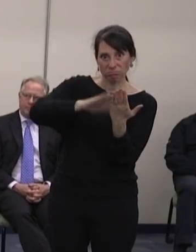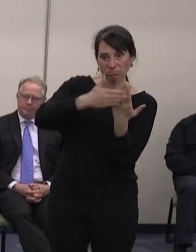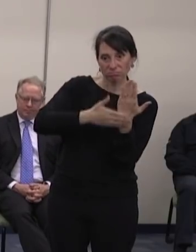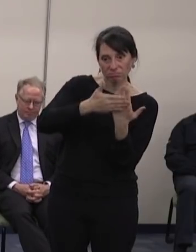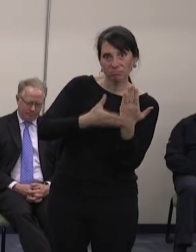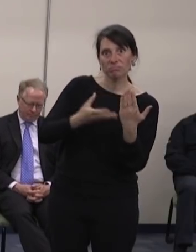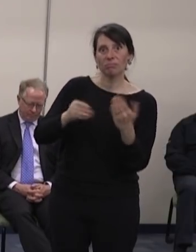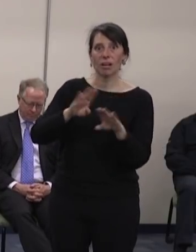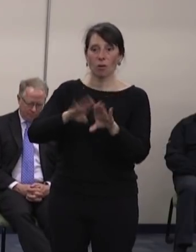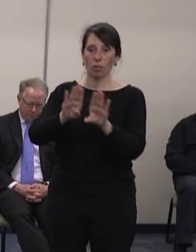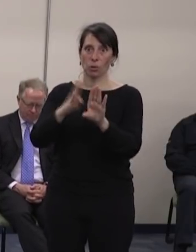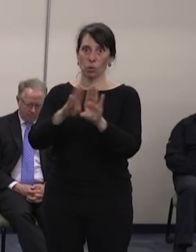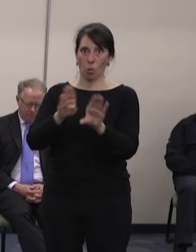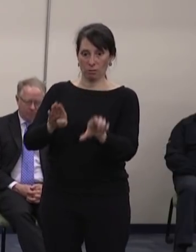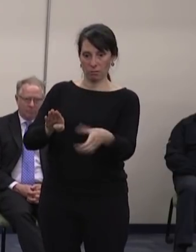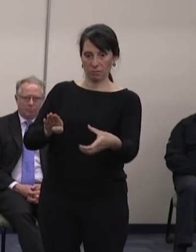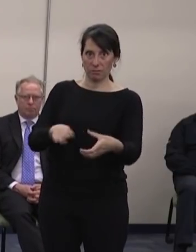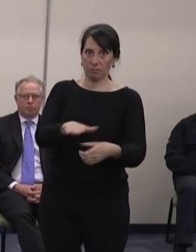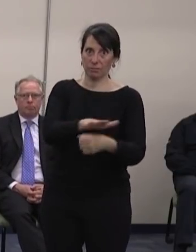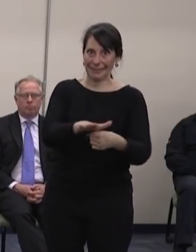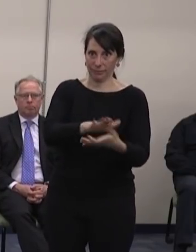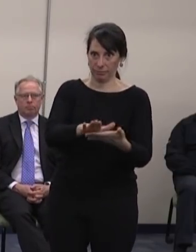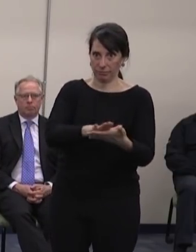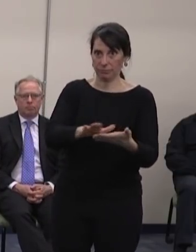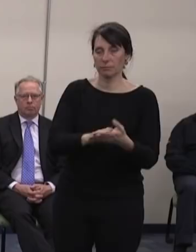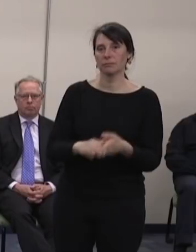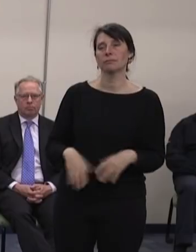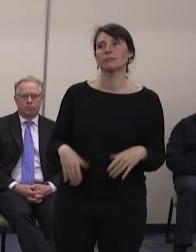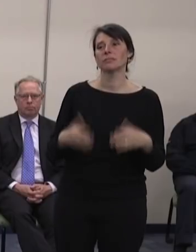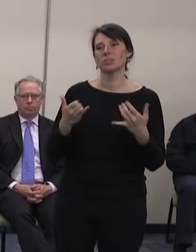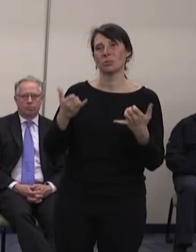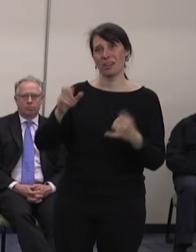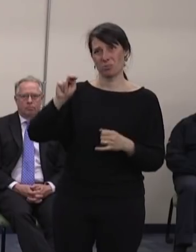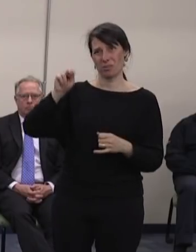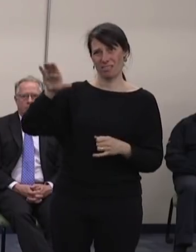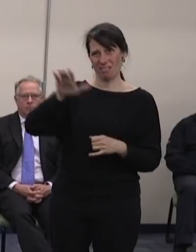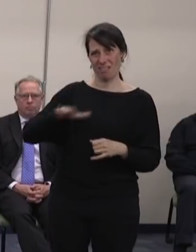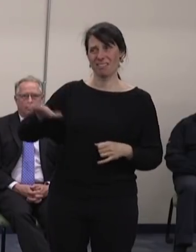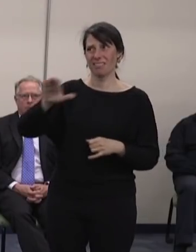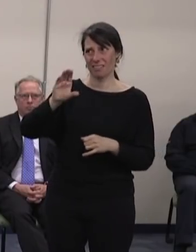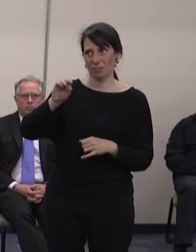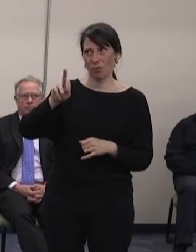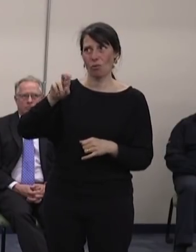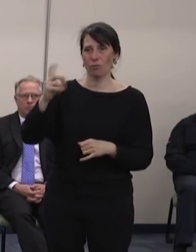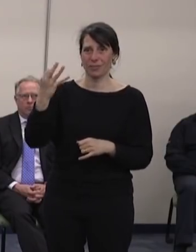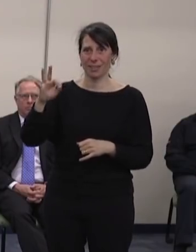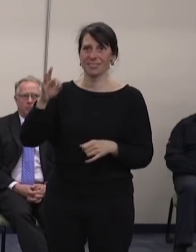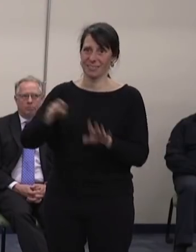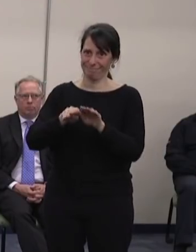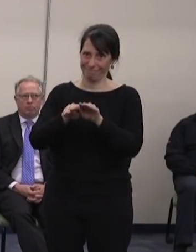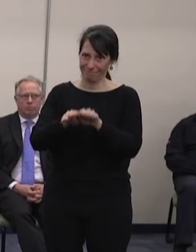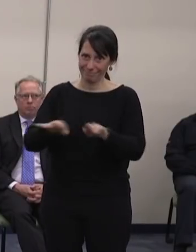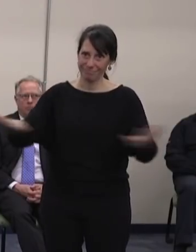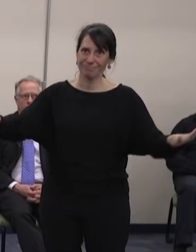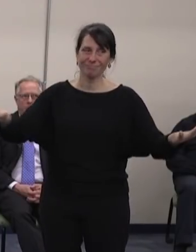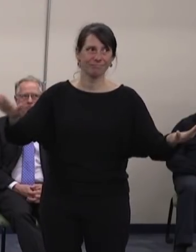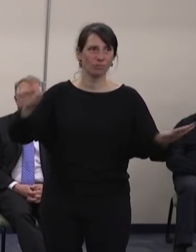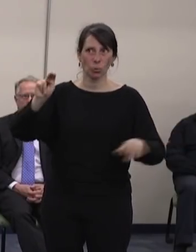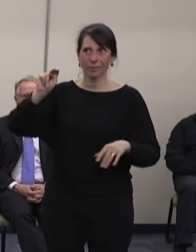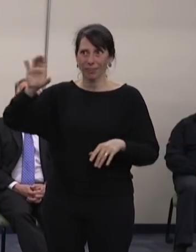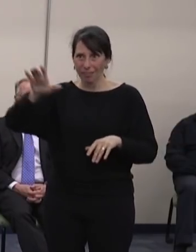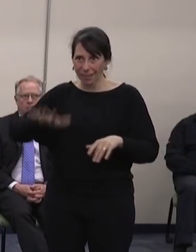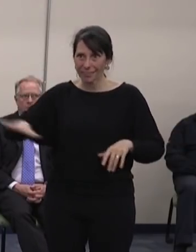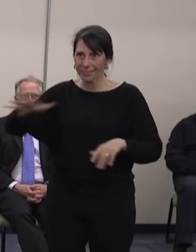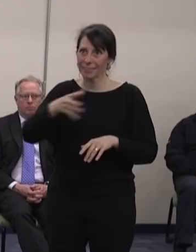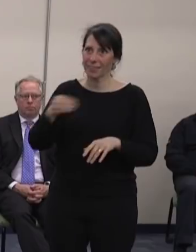As we are now seeing community spread of COVID-19 in our state and locally, North Carolina Department of Health and